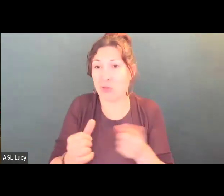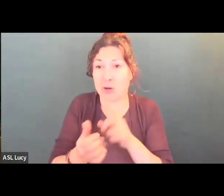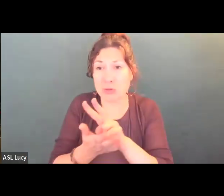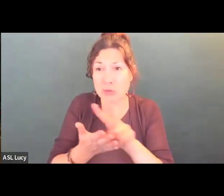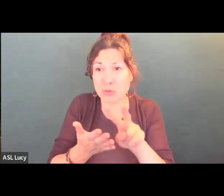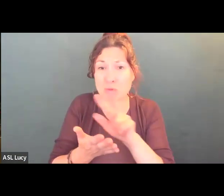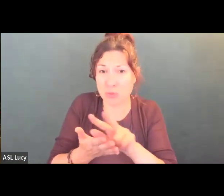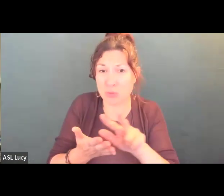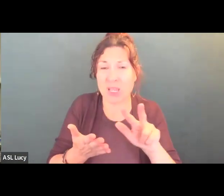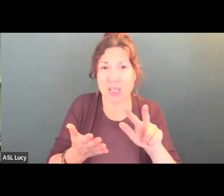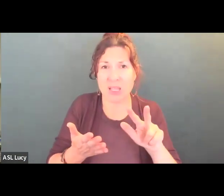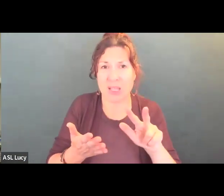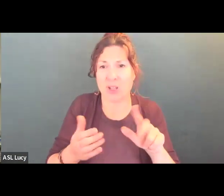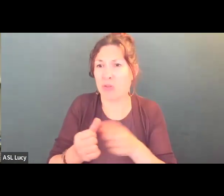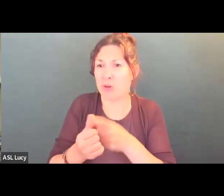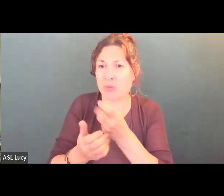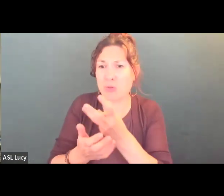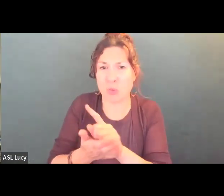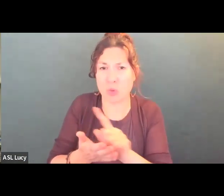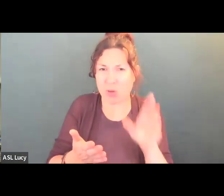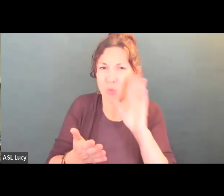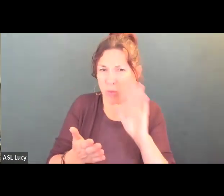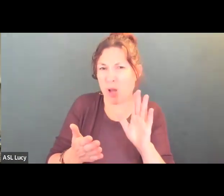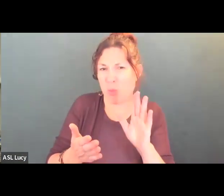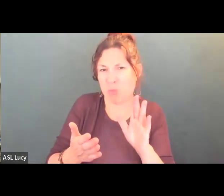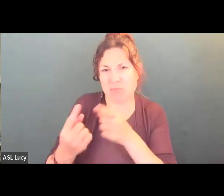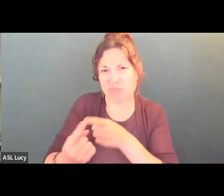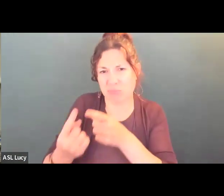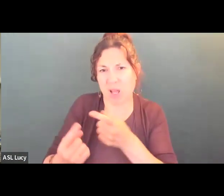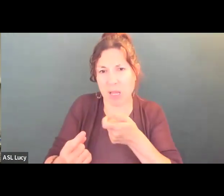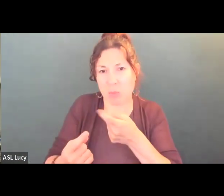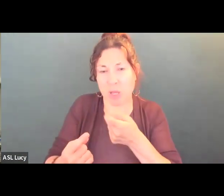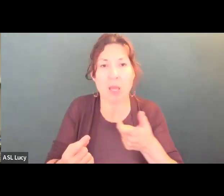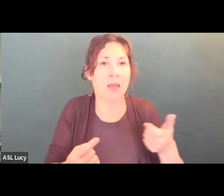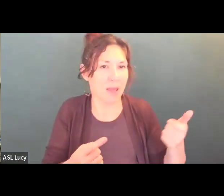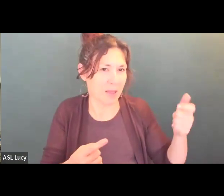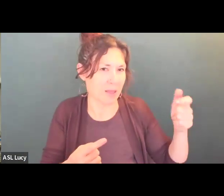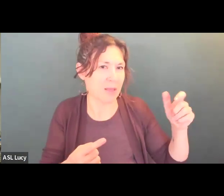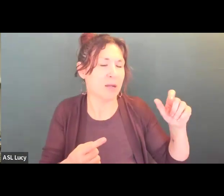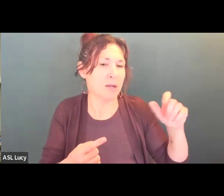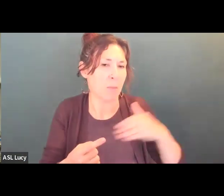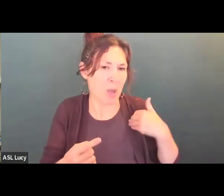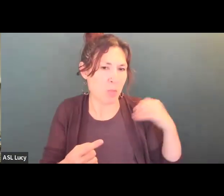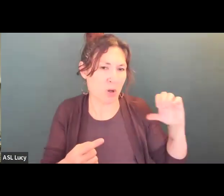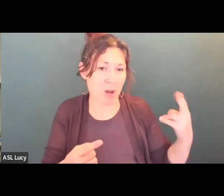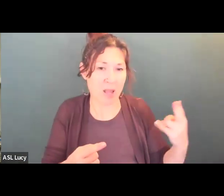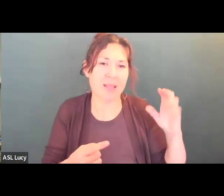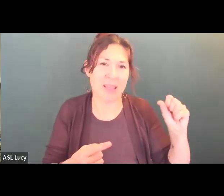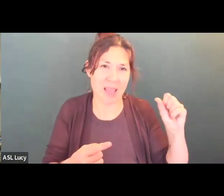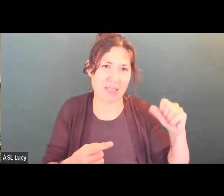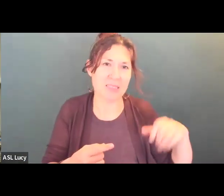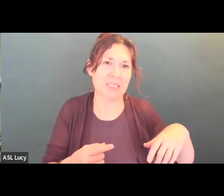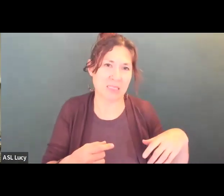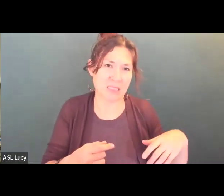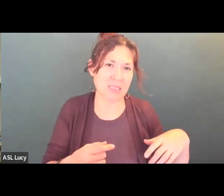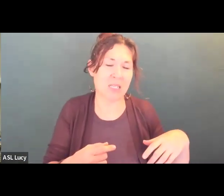hear that. Like, I just so you know, like, I think like the people of Boston and the parents in Boston are like just down for straight